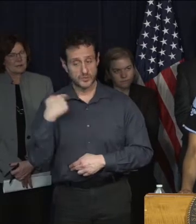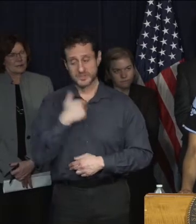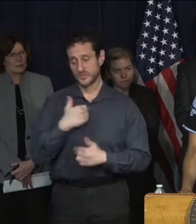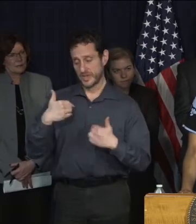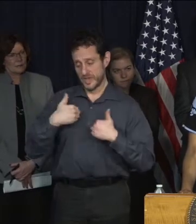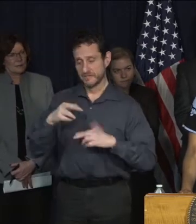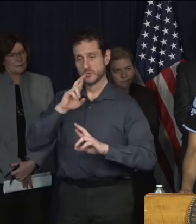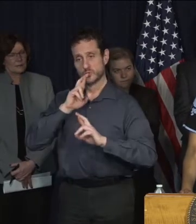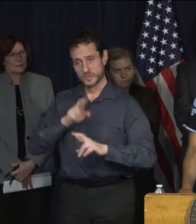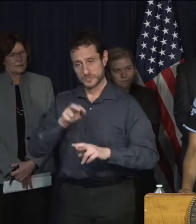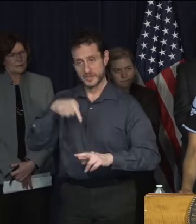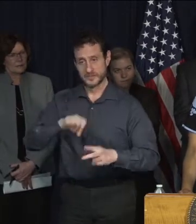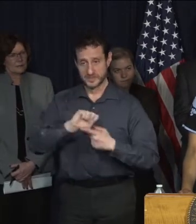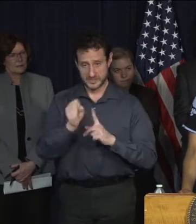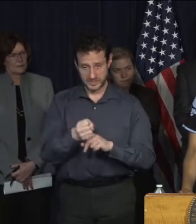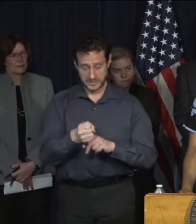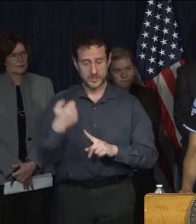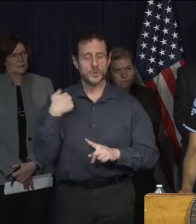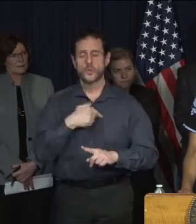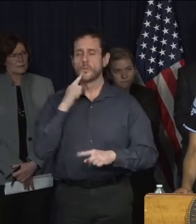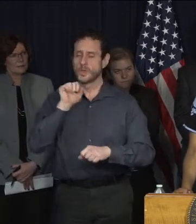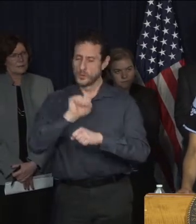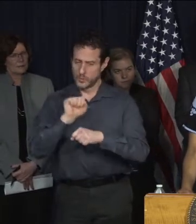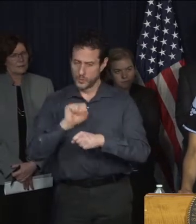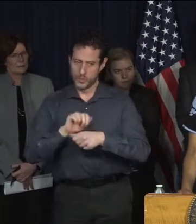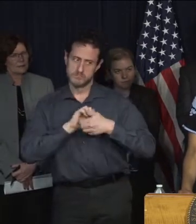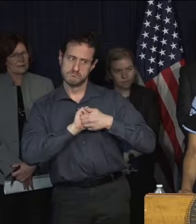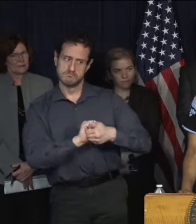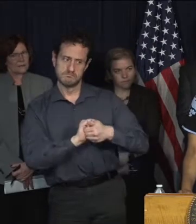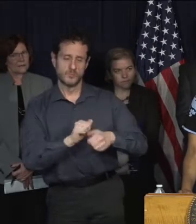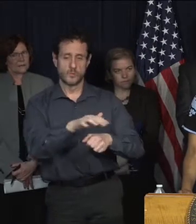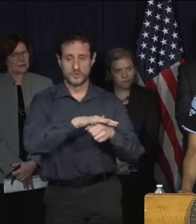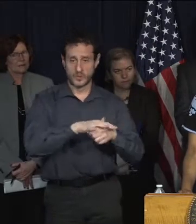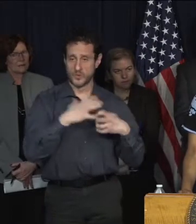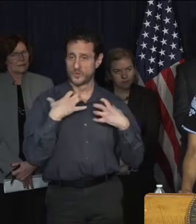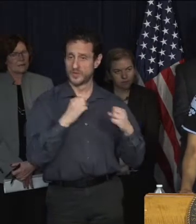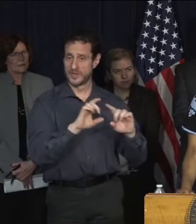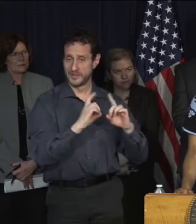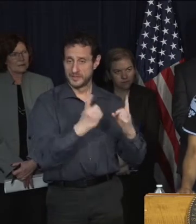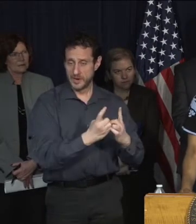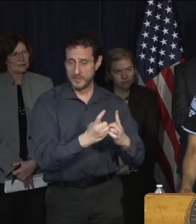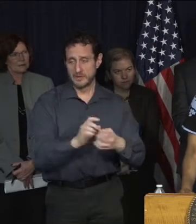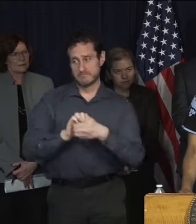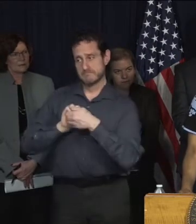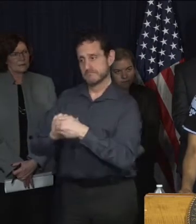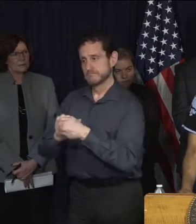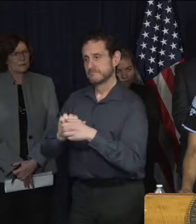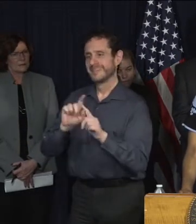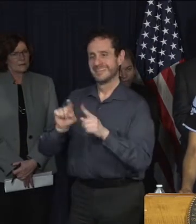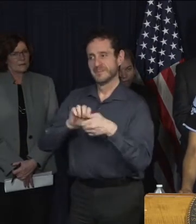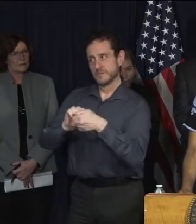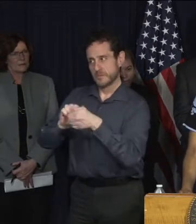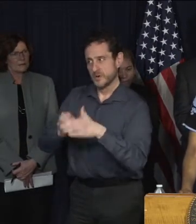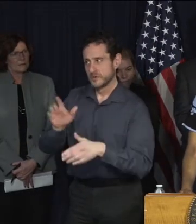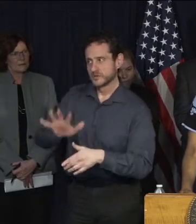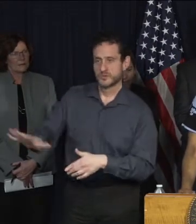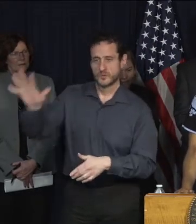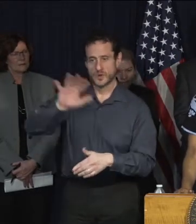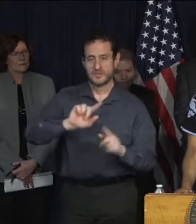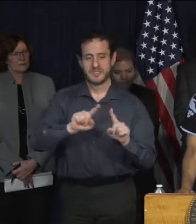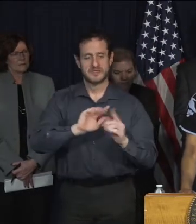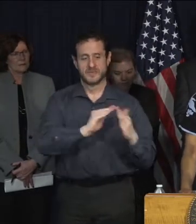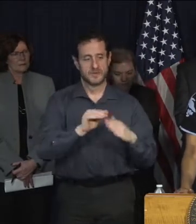this situation. We will work in lockstep with our local health department and our partners throughout the communities. We